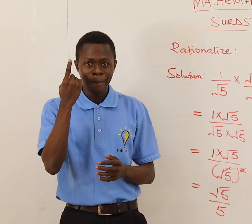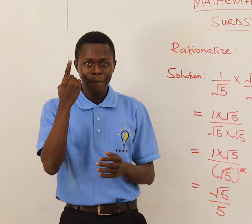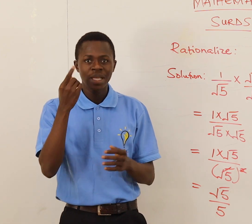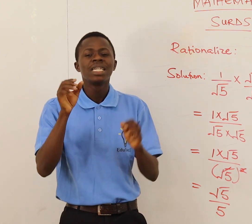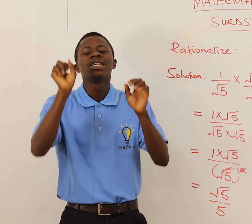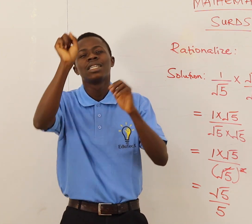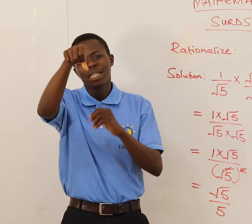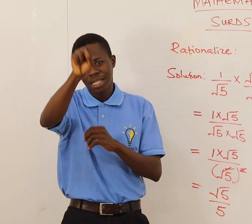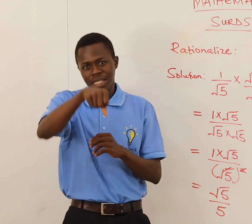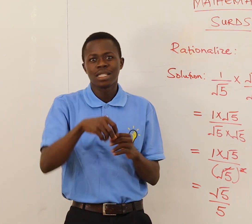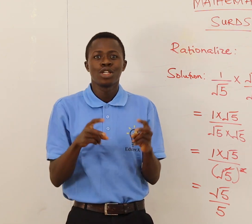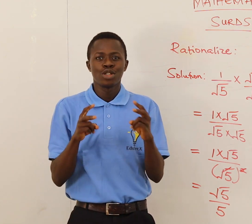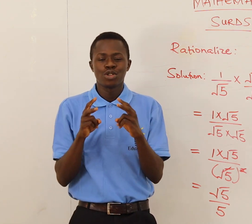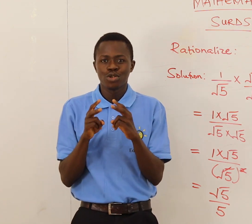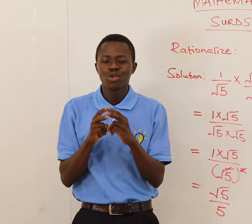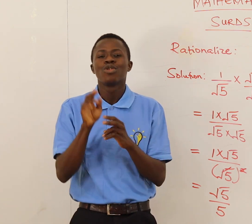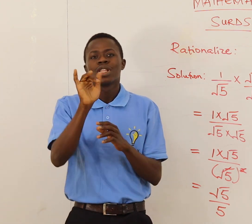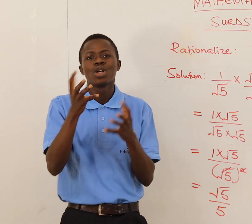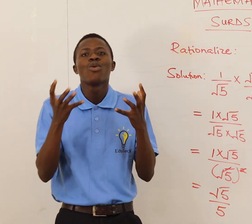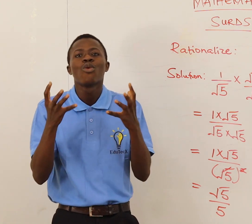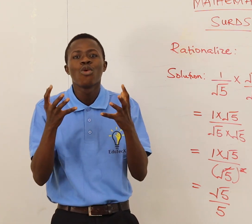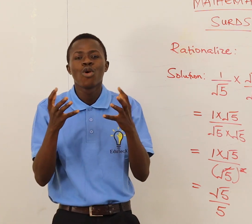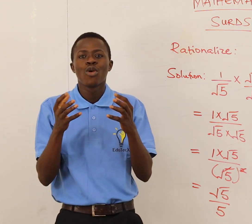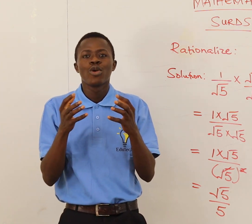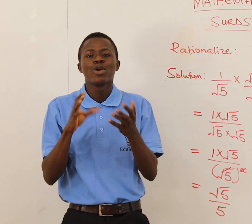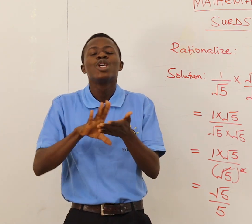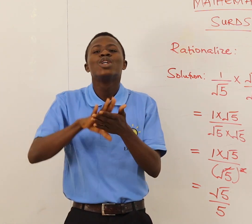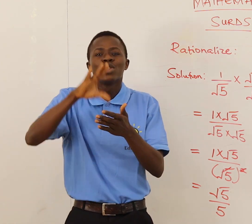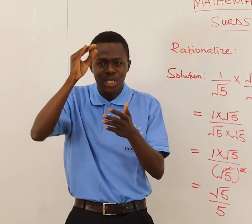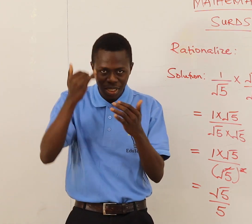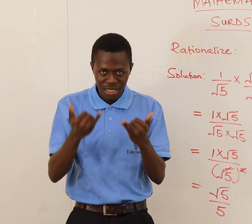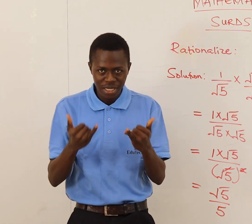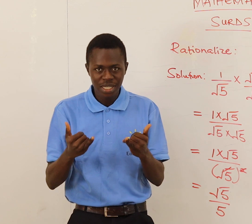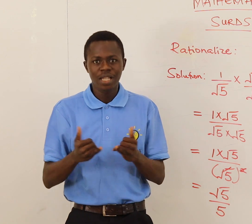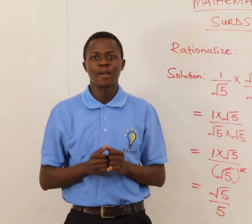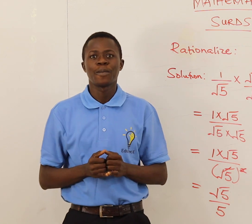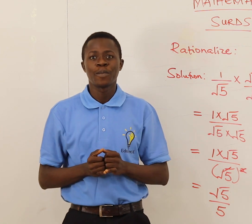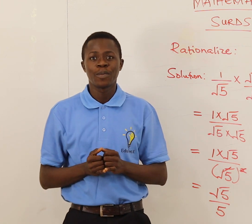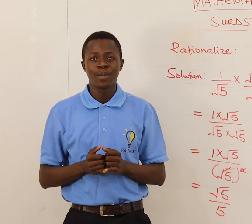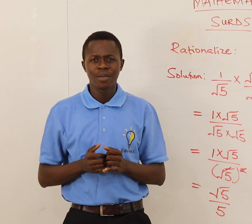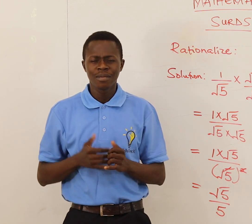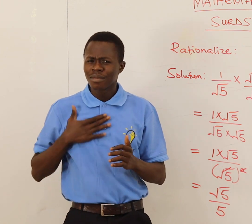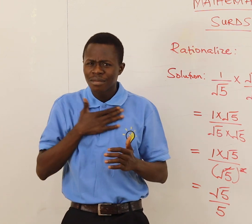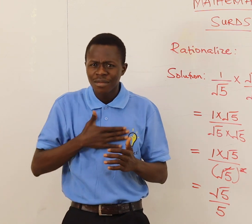of the square root sign successfully. And that is what it means to rationalize a denominator of a